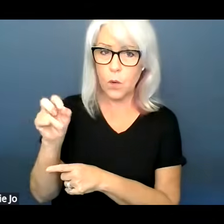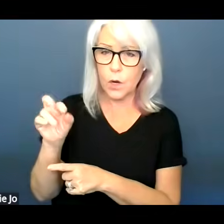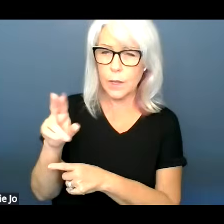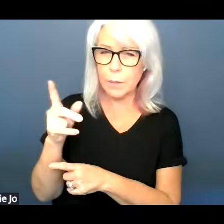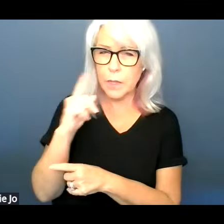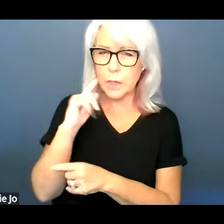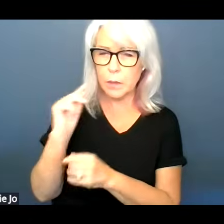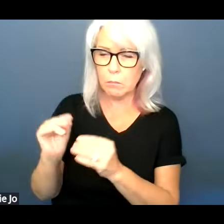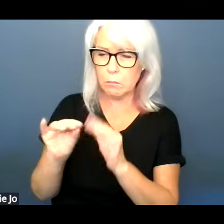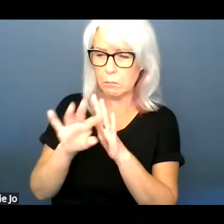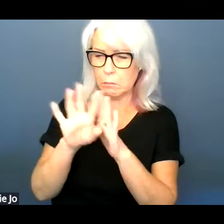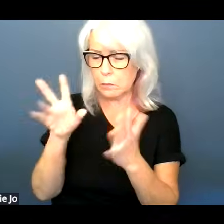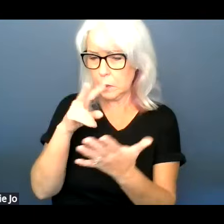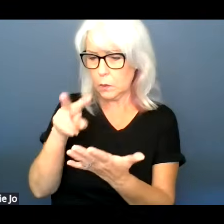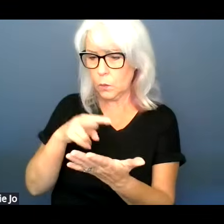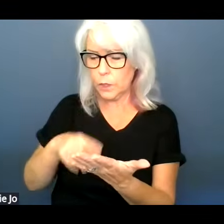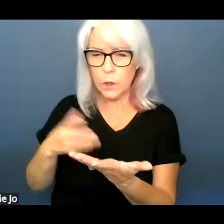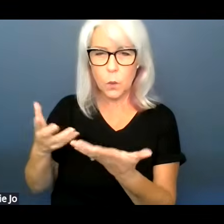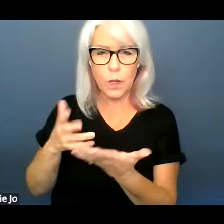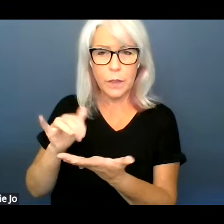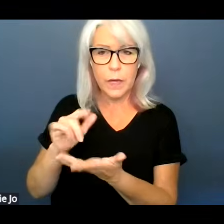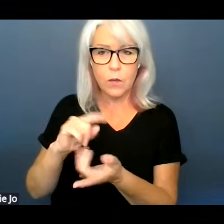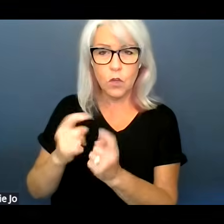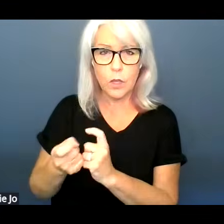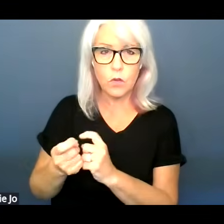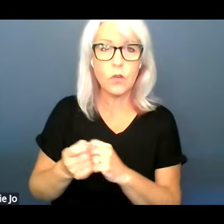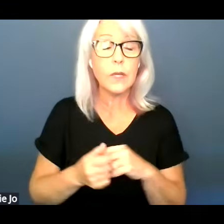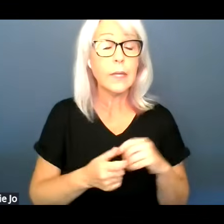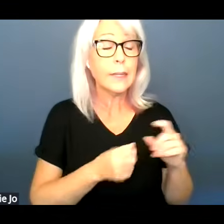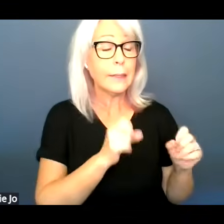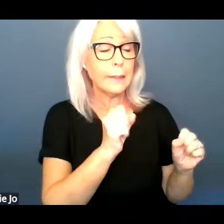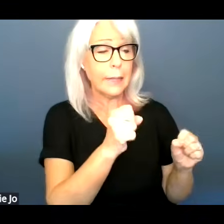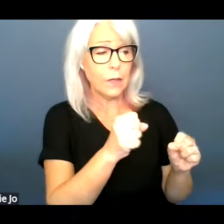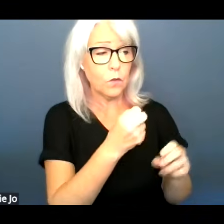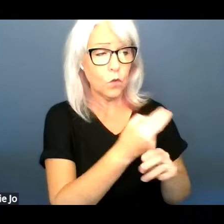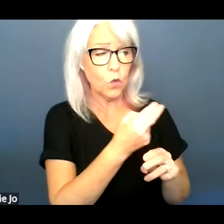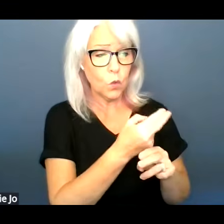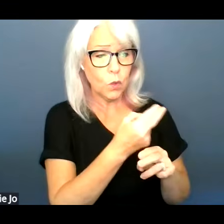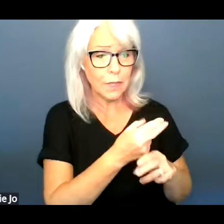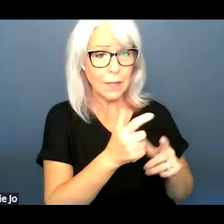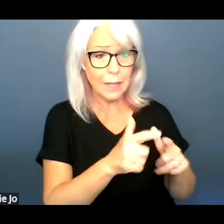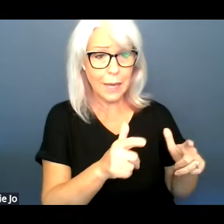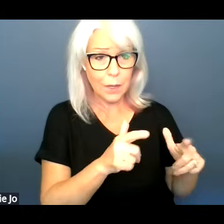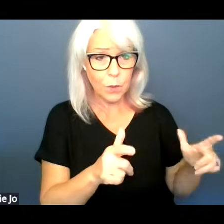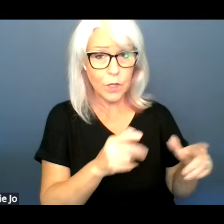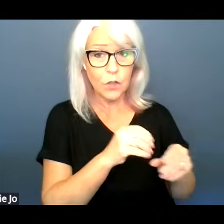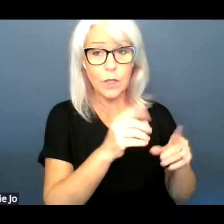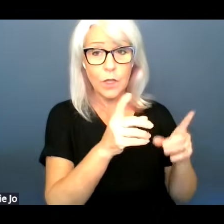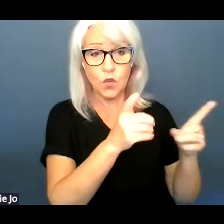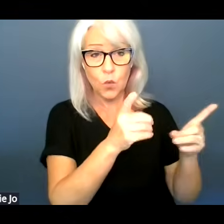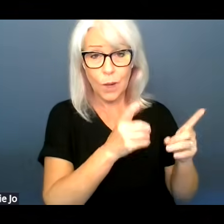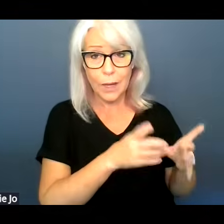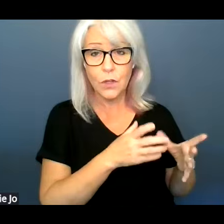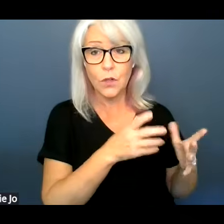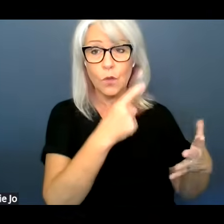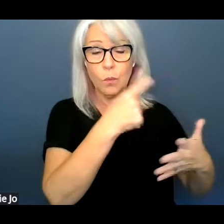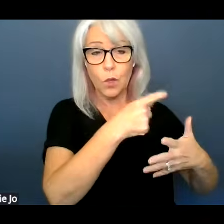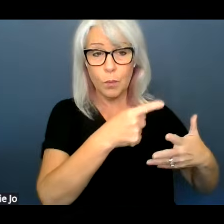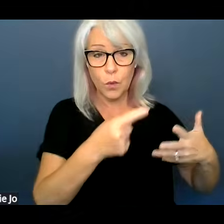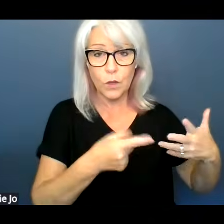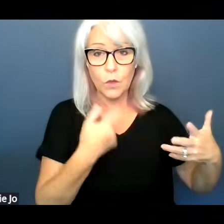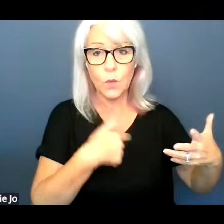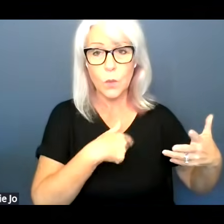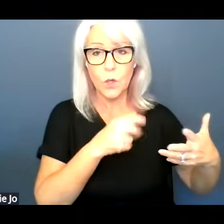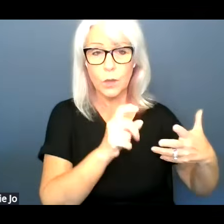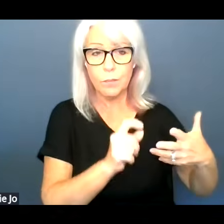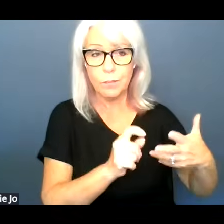that was. Yes, using the language in the director's bullet points, we would invert bullet point 1 and